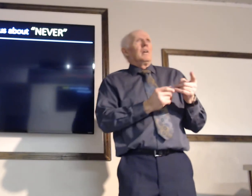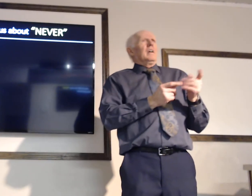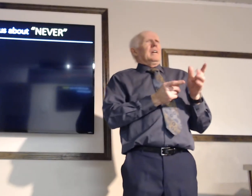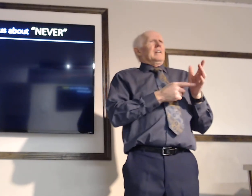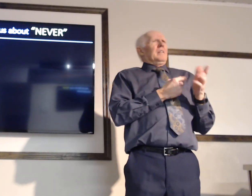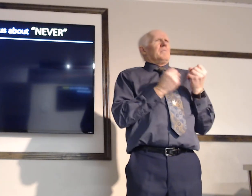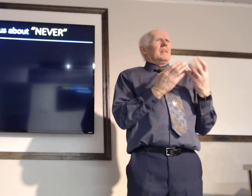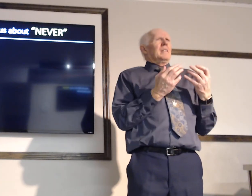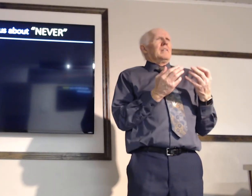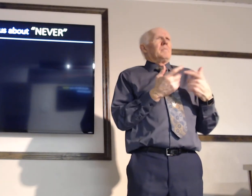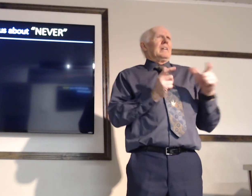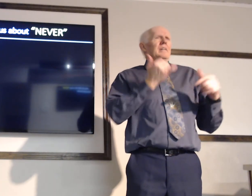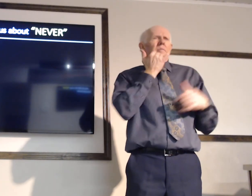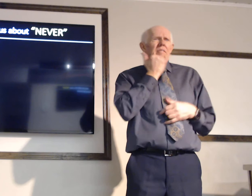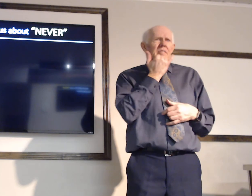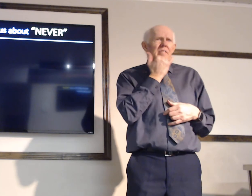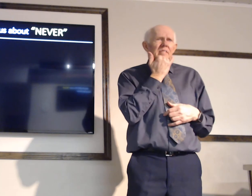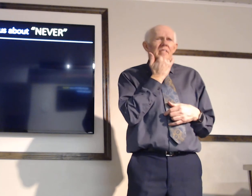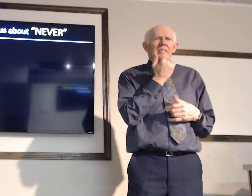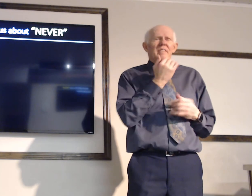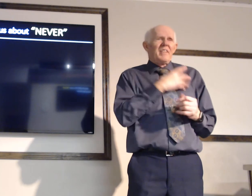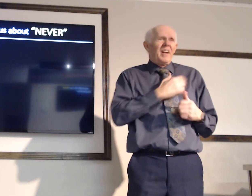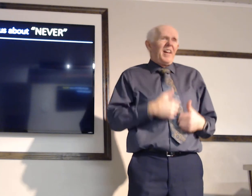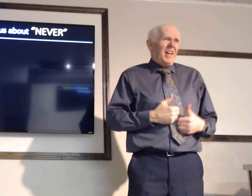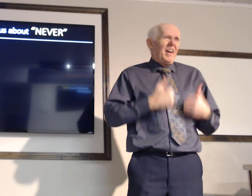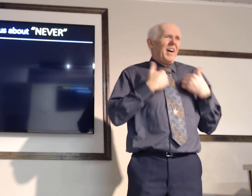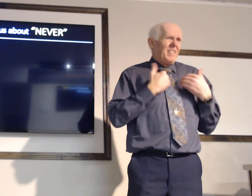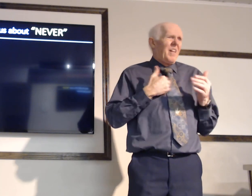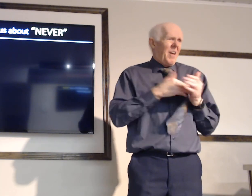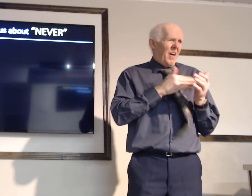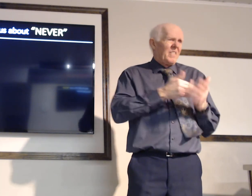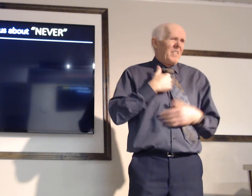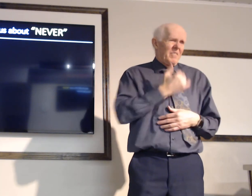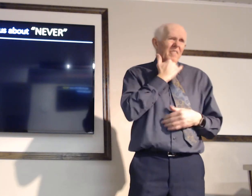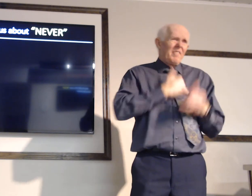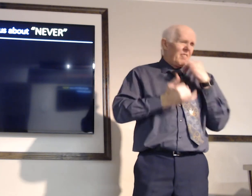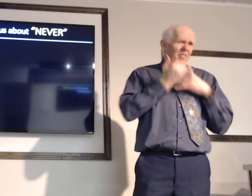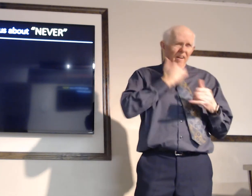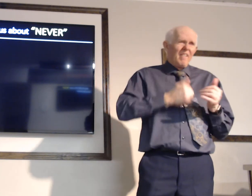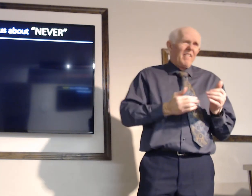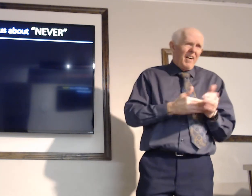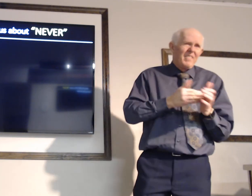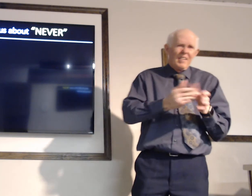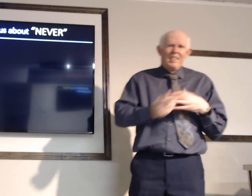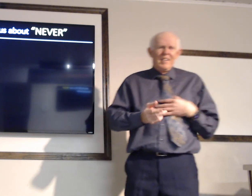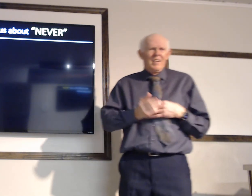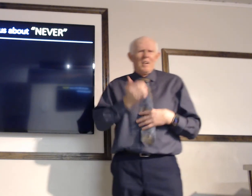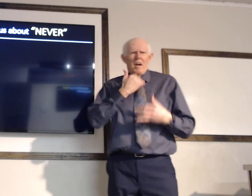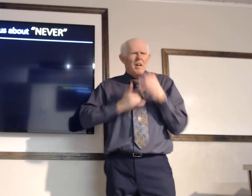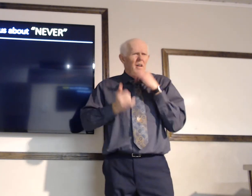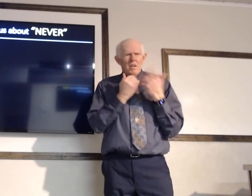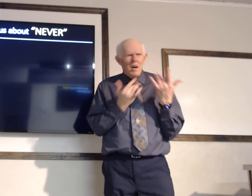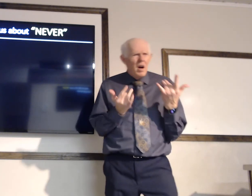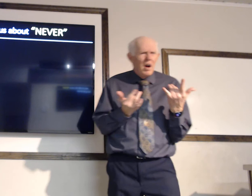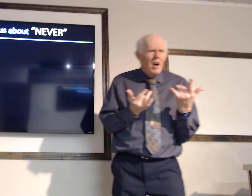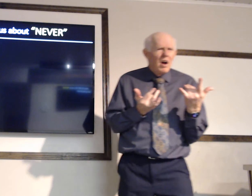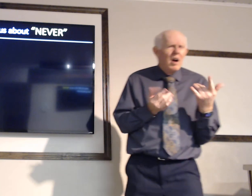Another, making a big mistake. We often make mistakes. We do